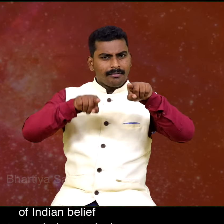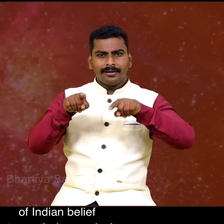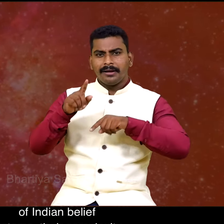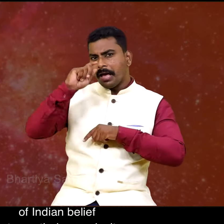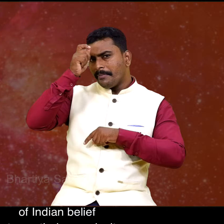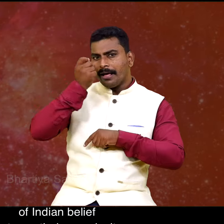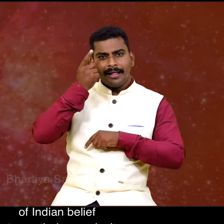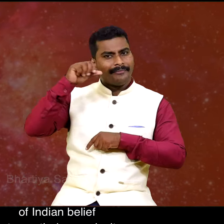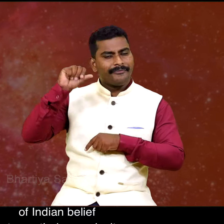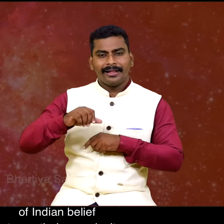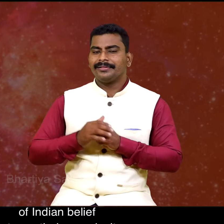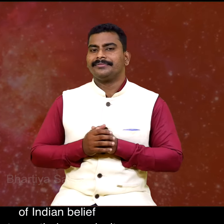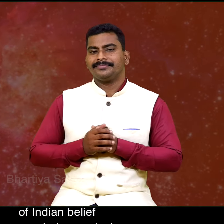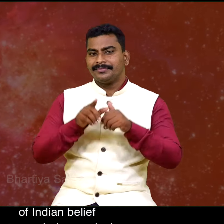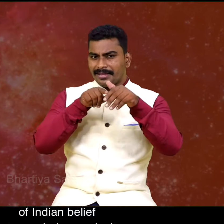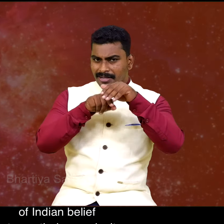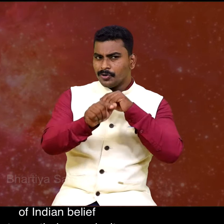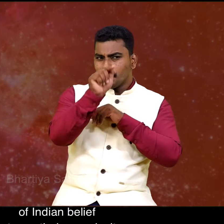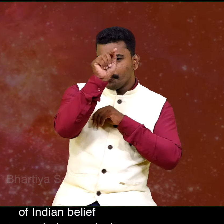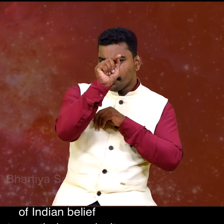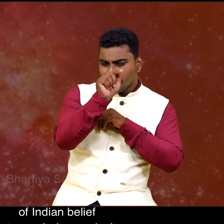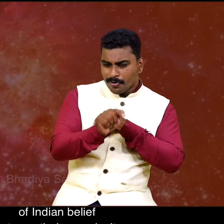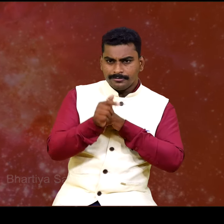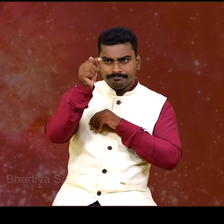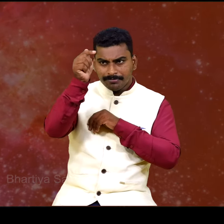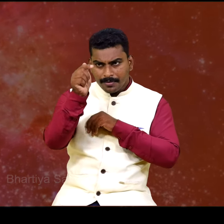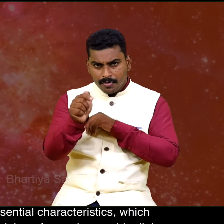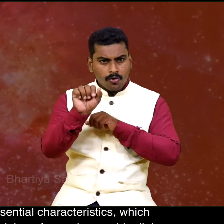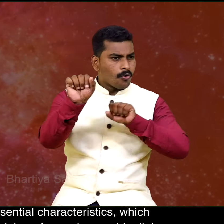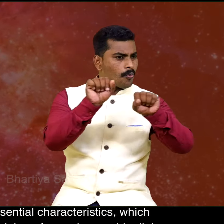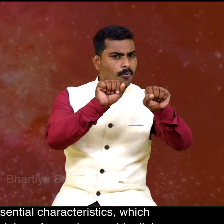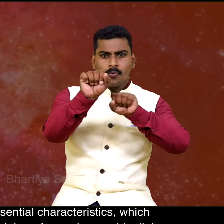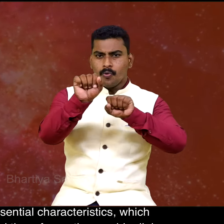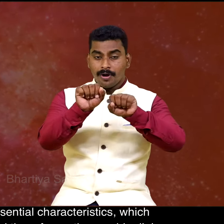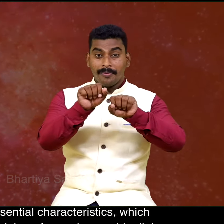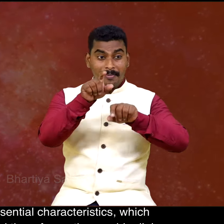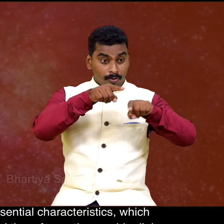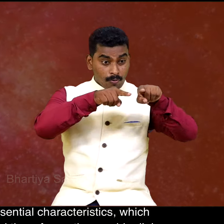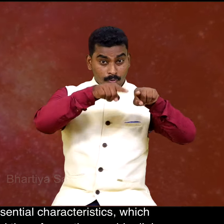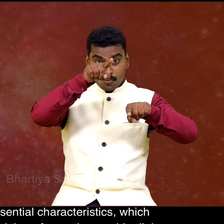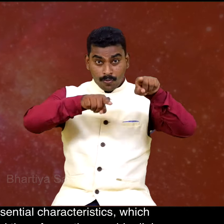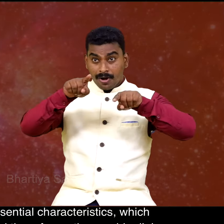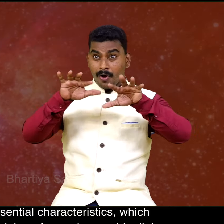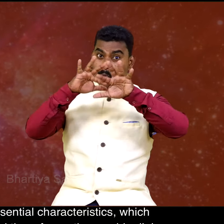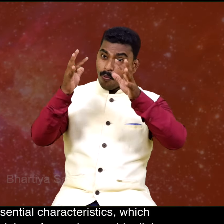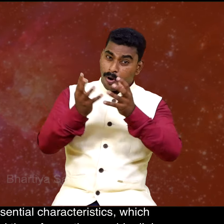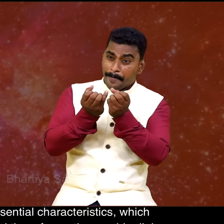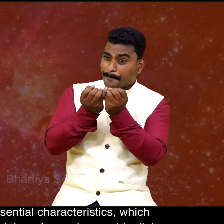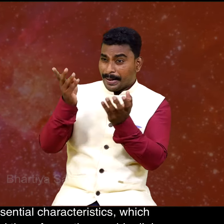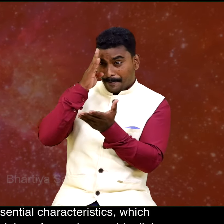their complexity and essential characteristics which distinguished them from